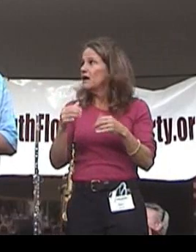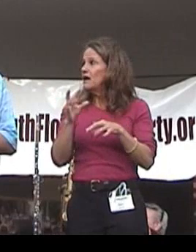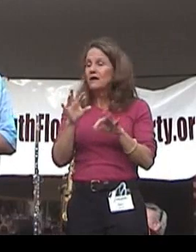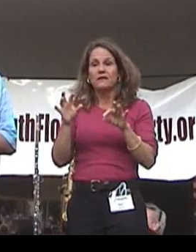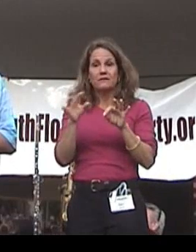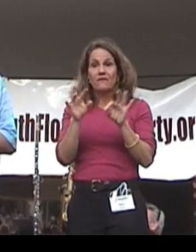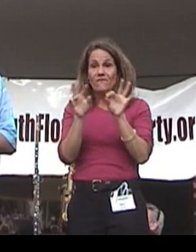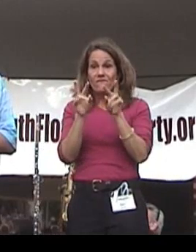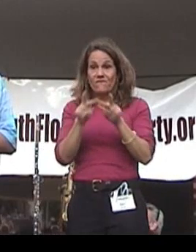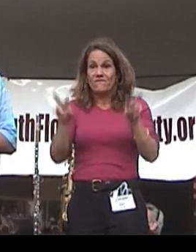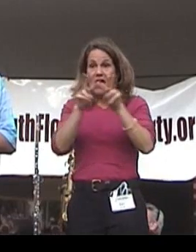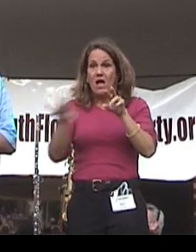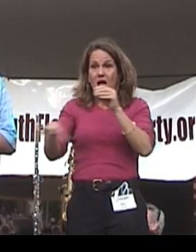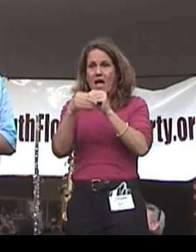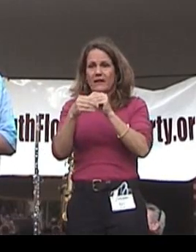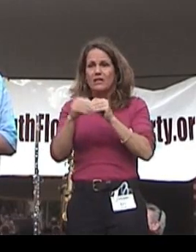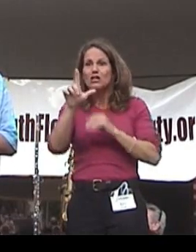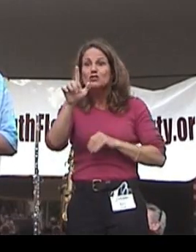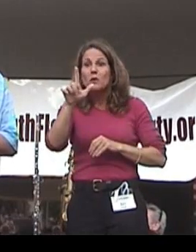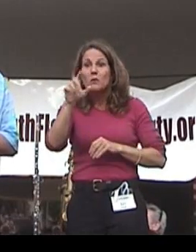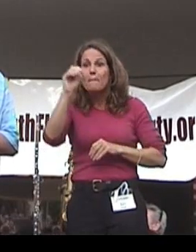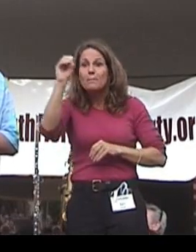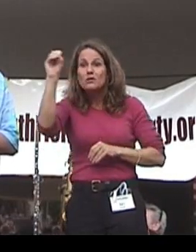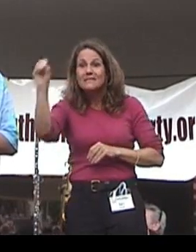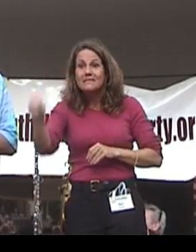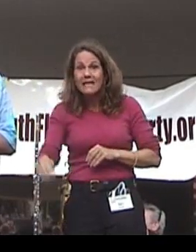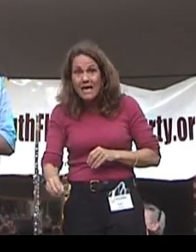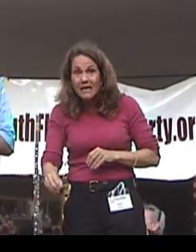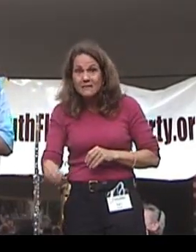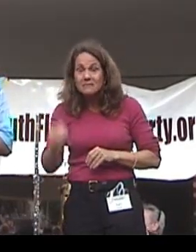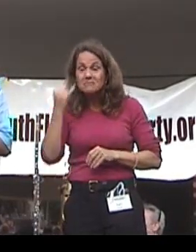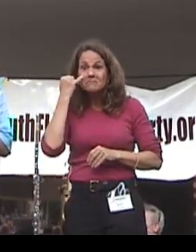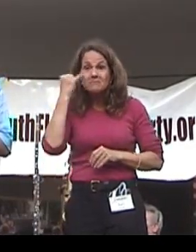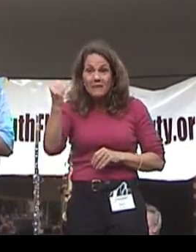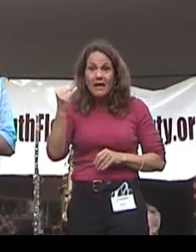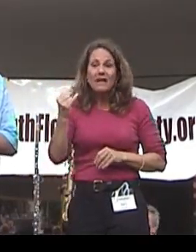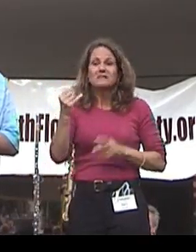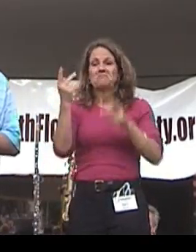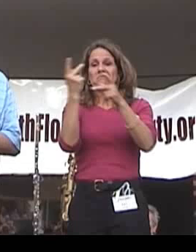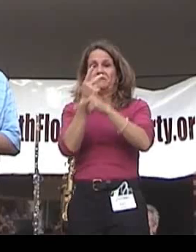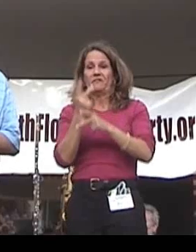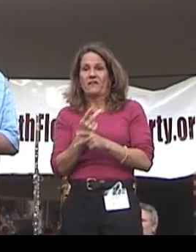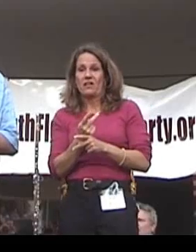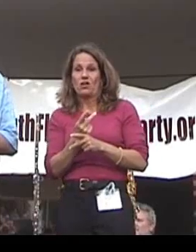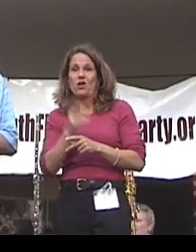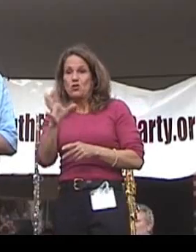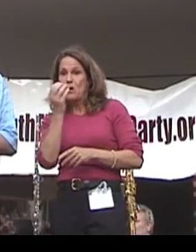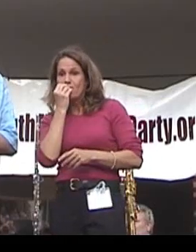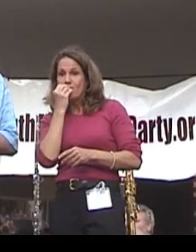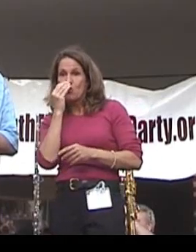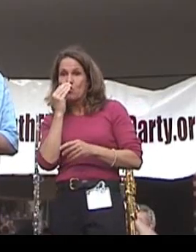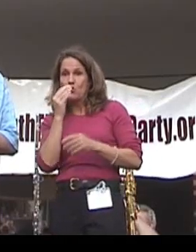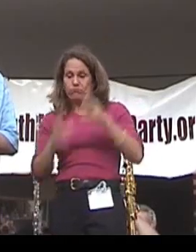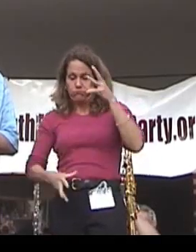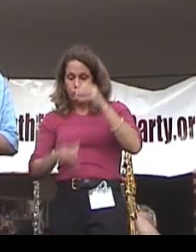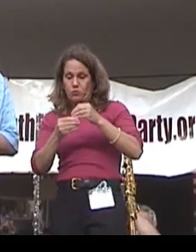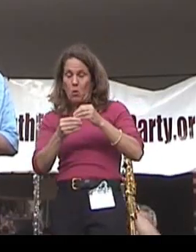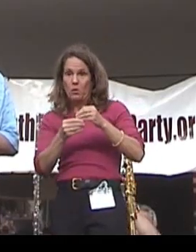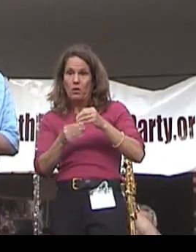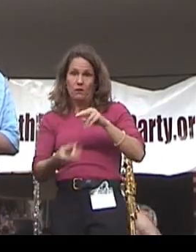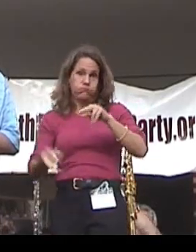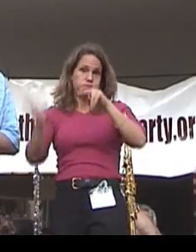tax is 21%. So you figure out on top of your grocery bill what it's going to cost